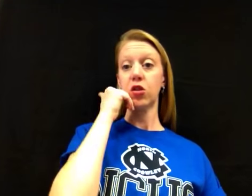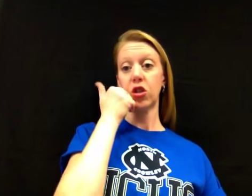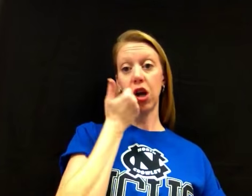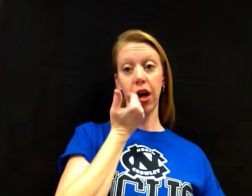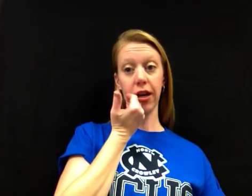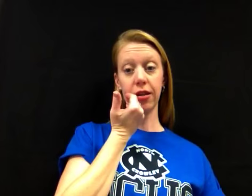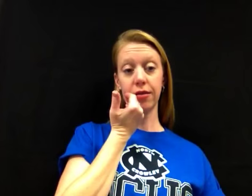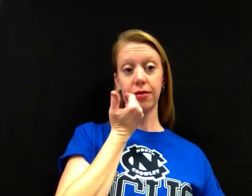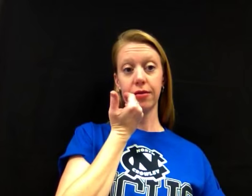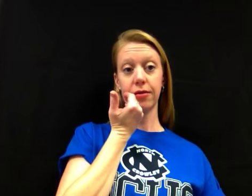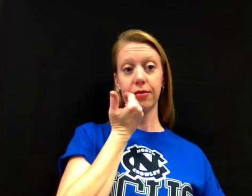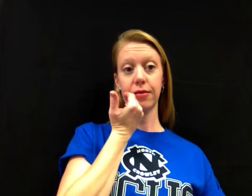Shy.